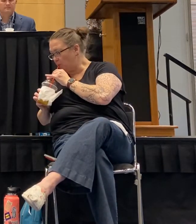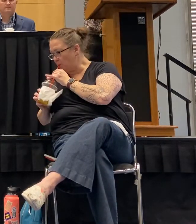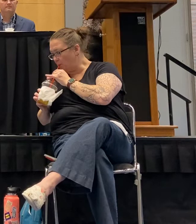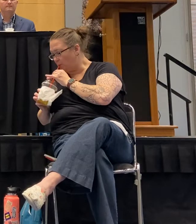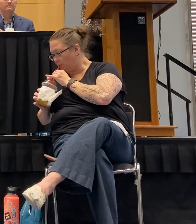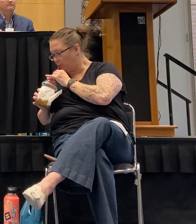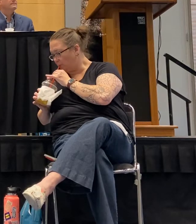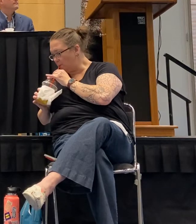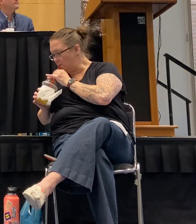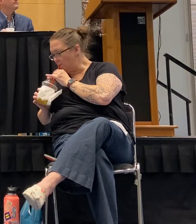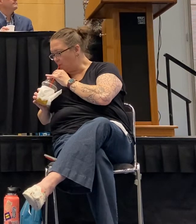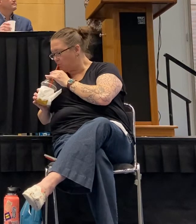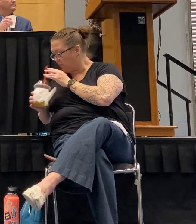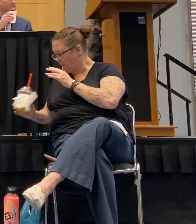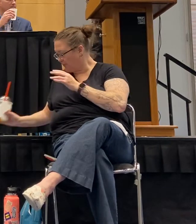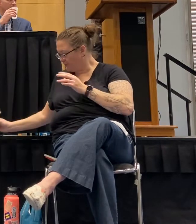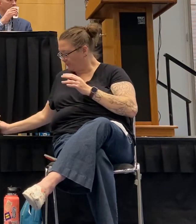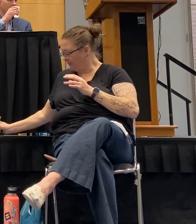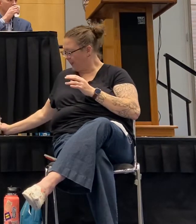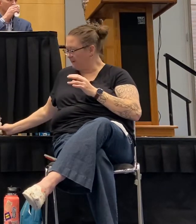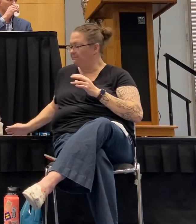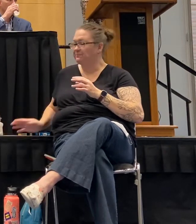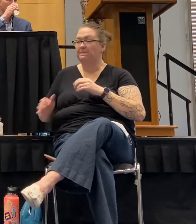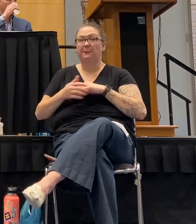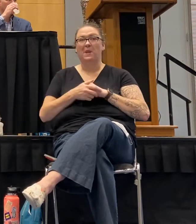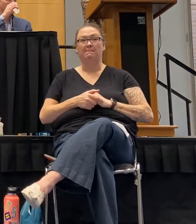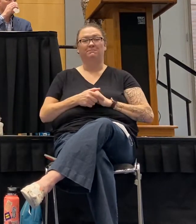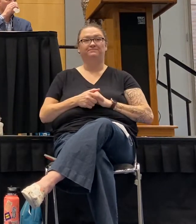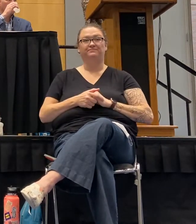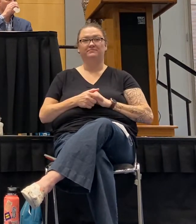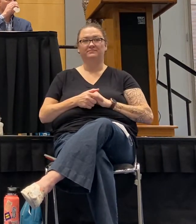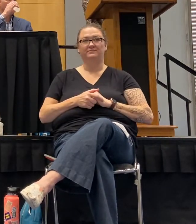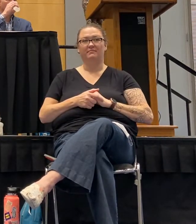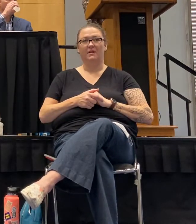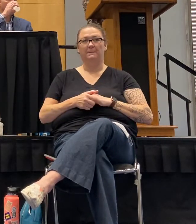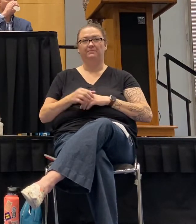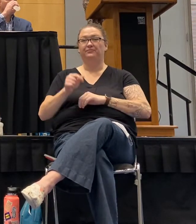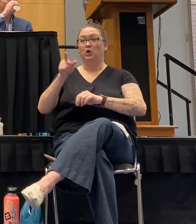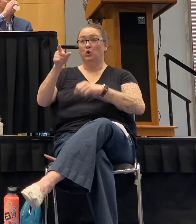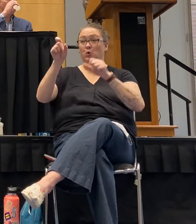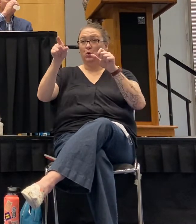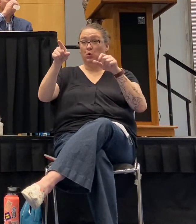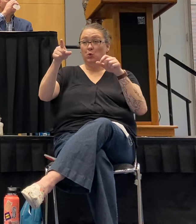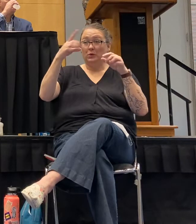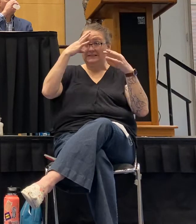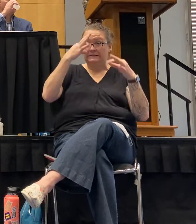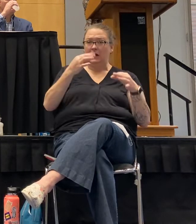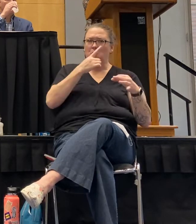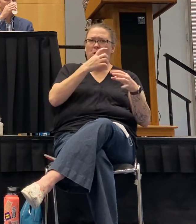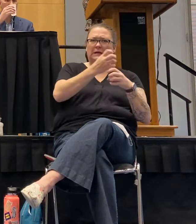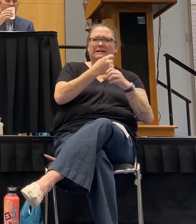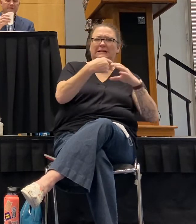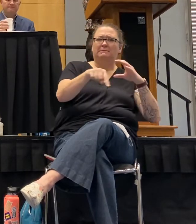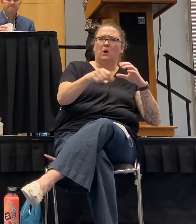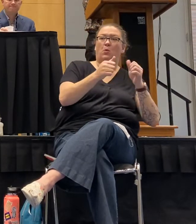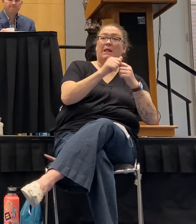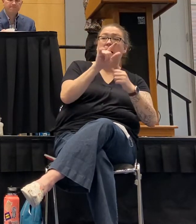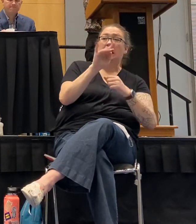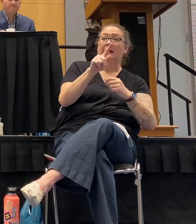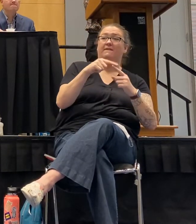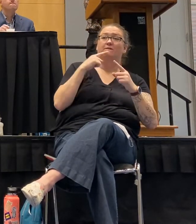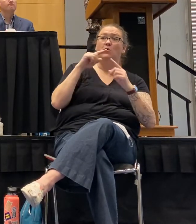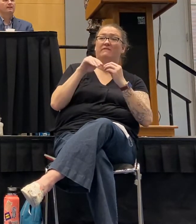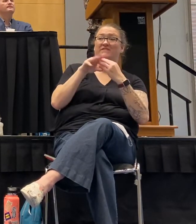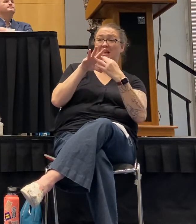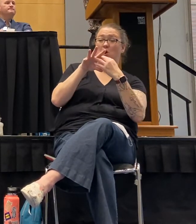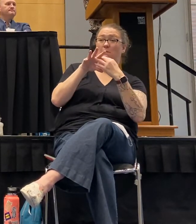So like Sam mentioned, you can set who gets the email with a link to the video, so